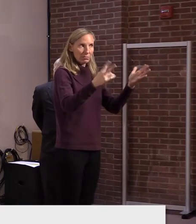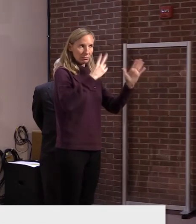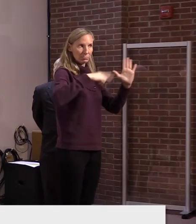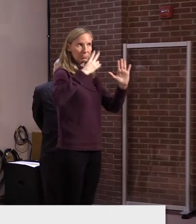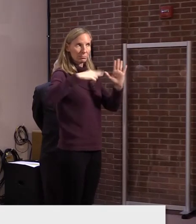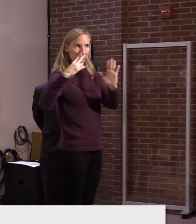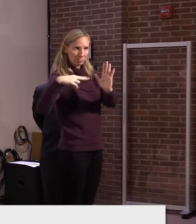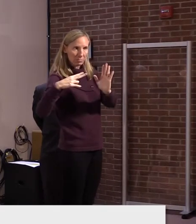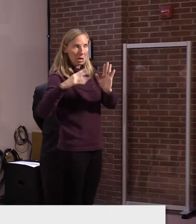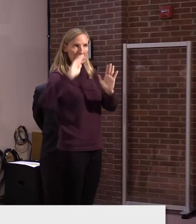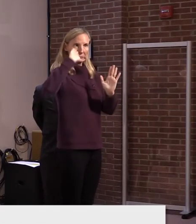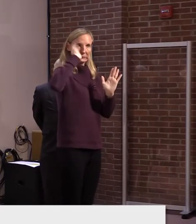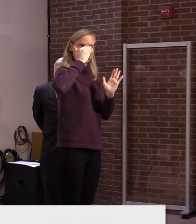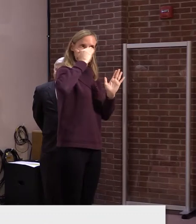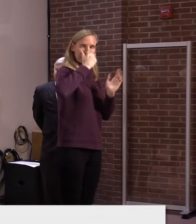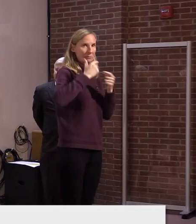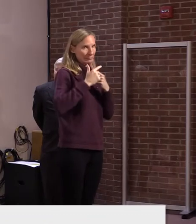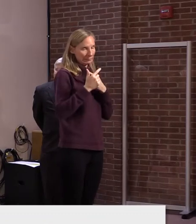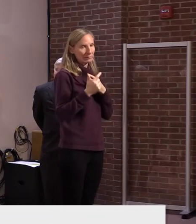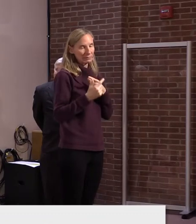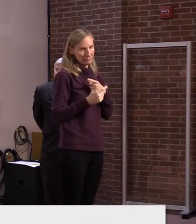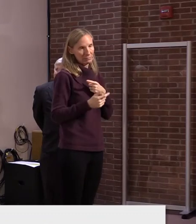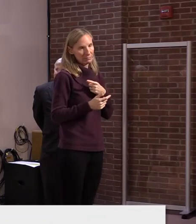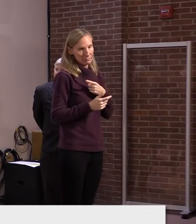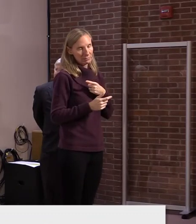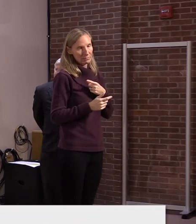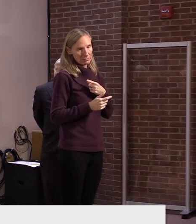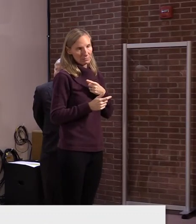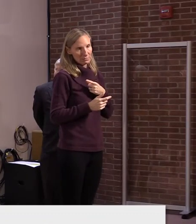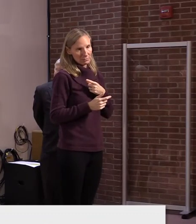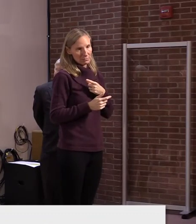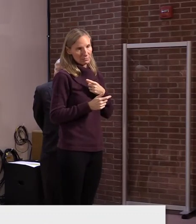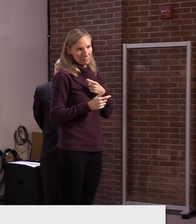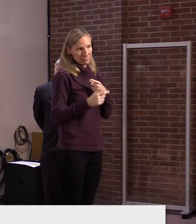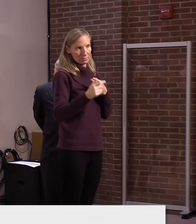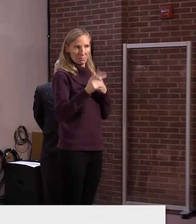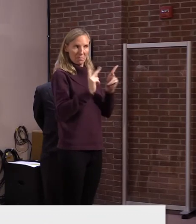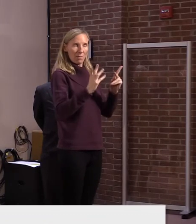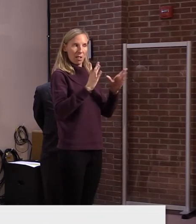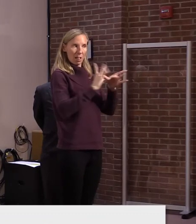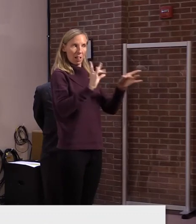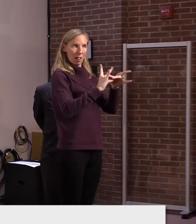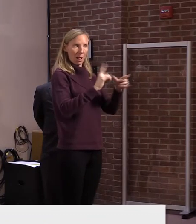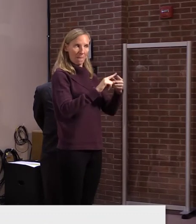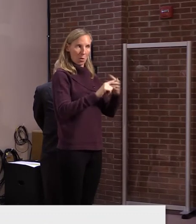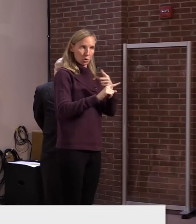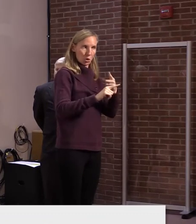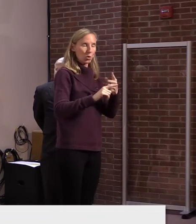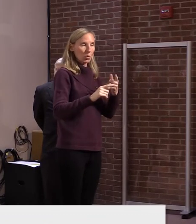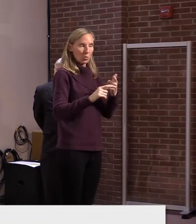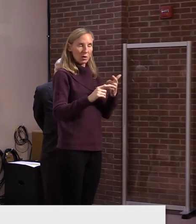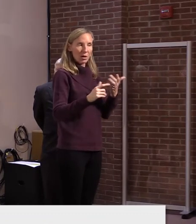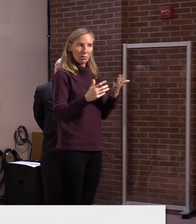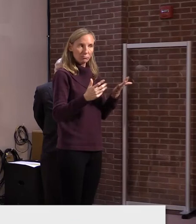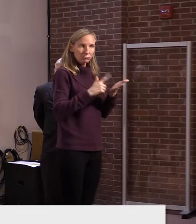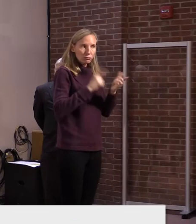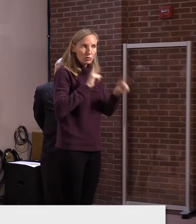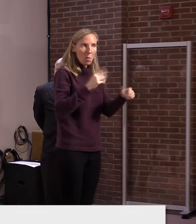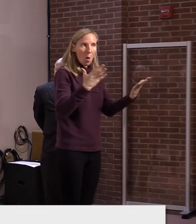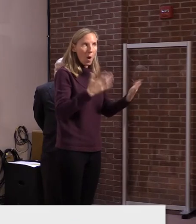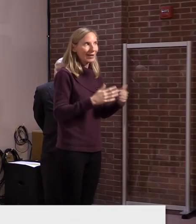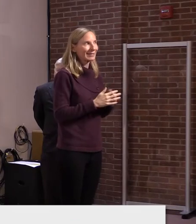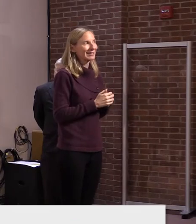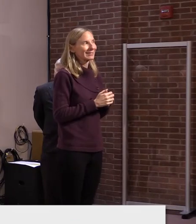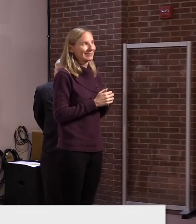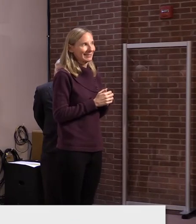seem to support the claims that are being made. Yeah, well, thanks for the question, Mike. Well,